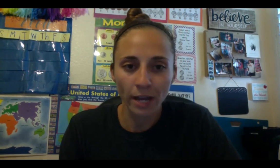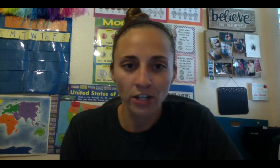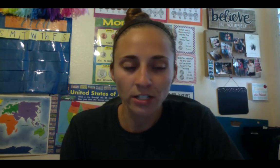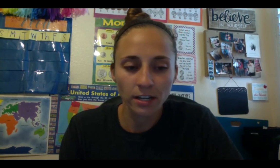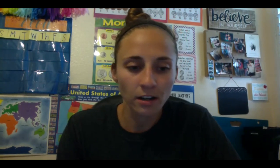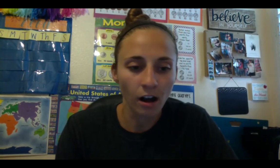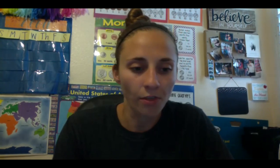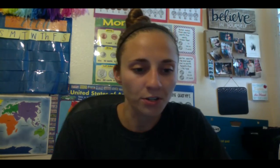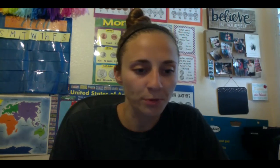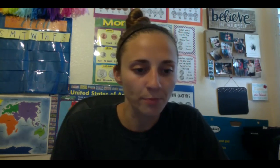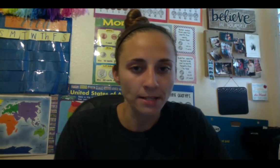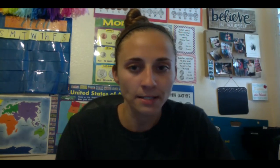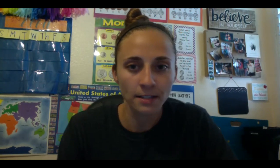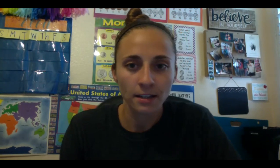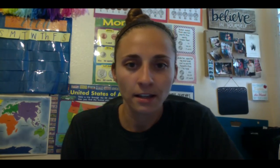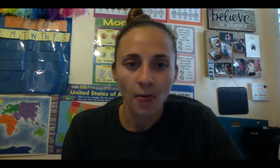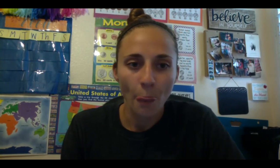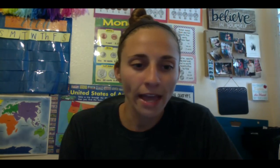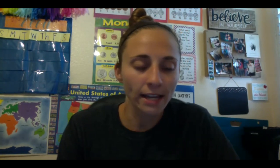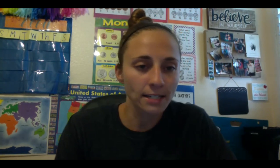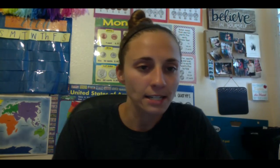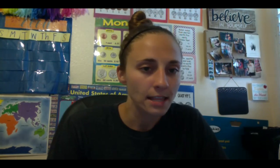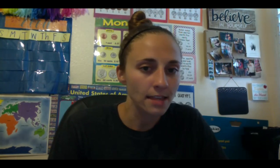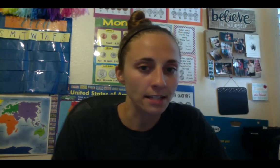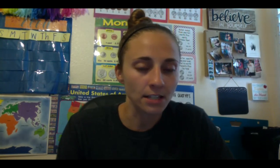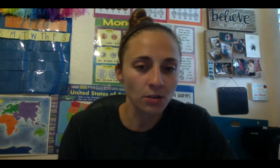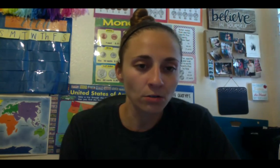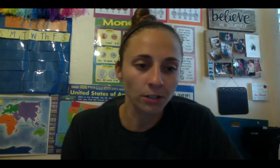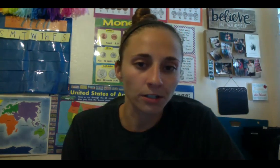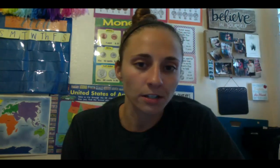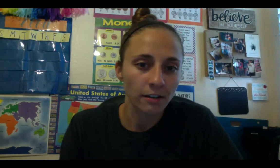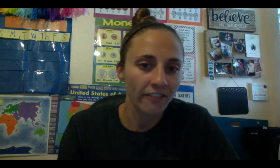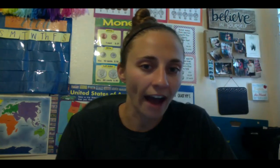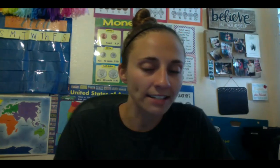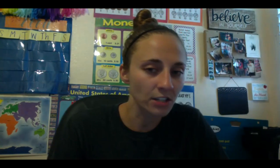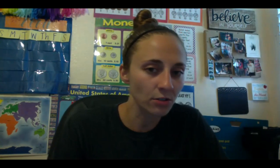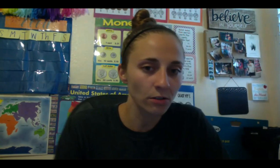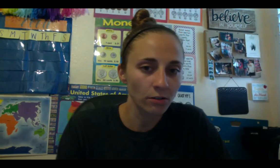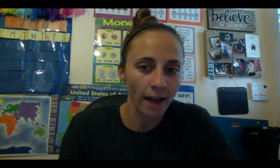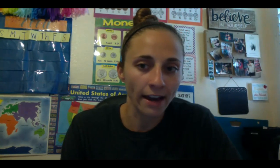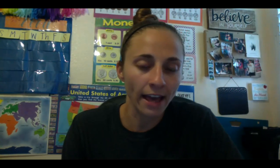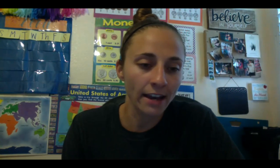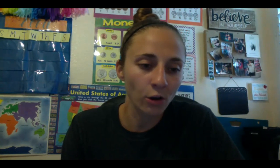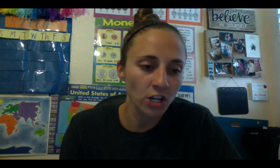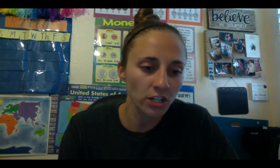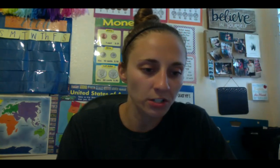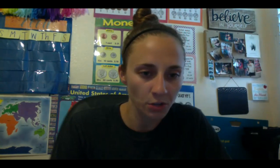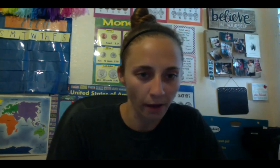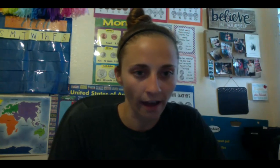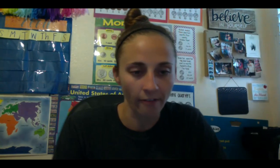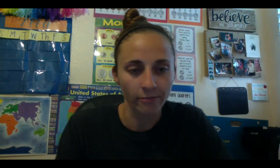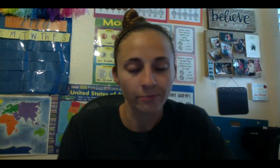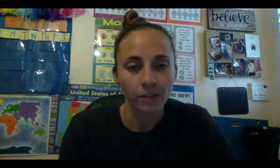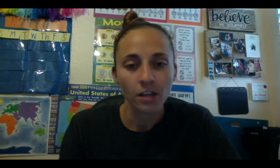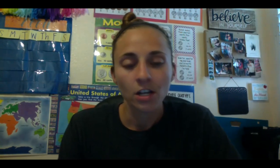2 pages here? Author's purpose and things that you learned facts that you read and the questions that you might